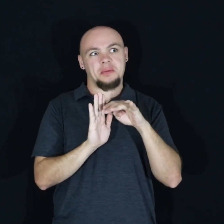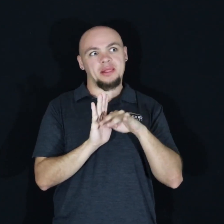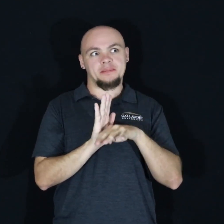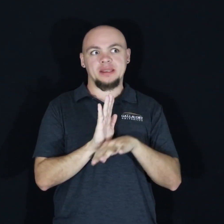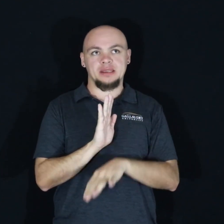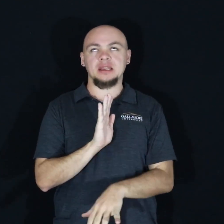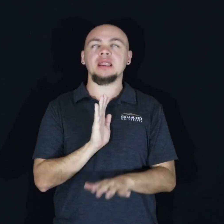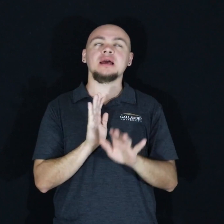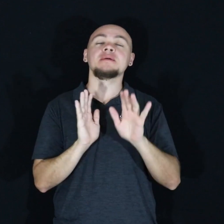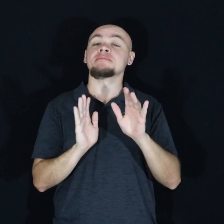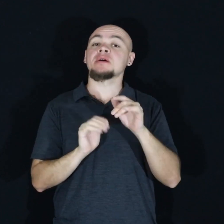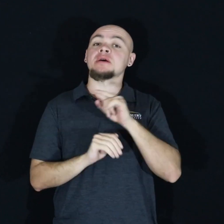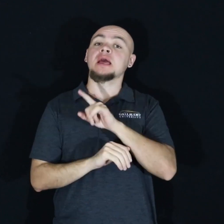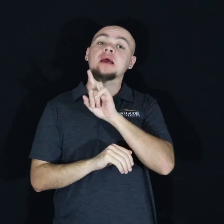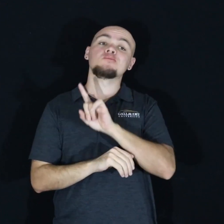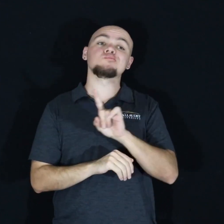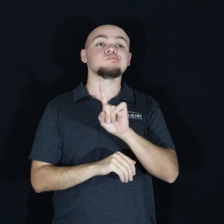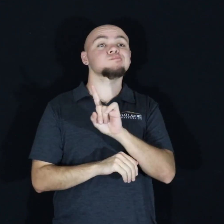he wandered in.